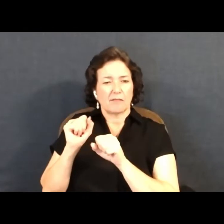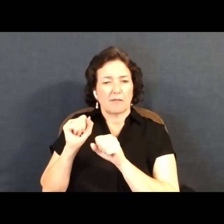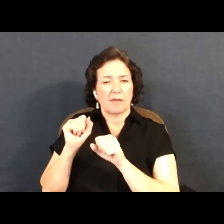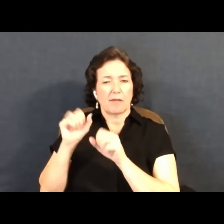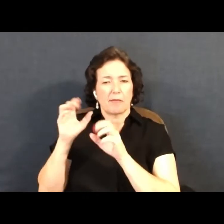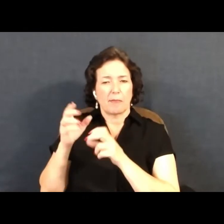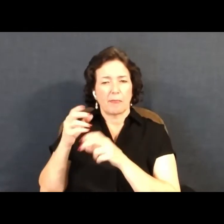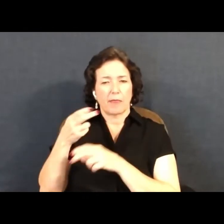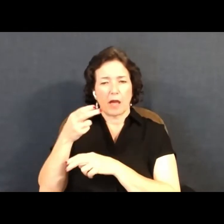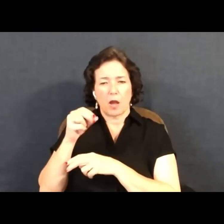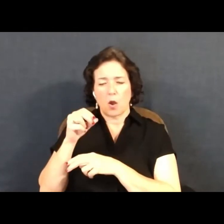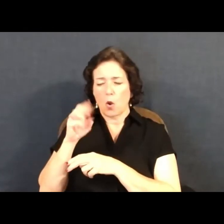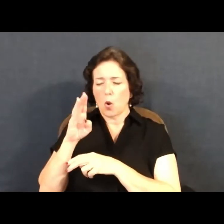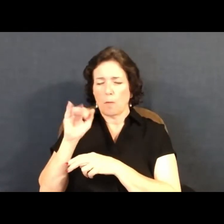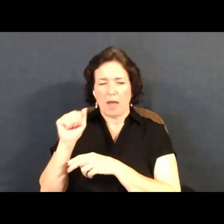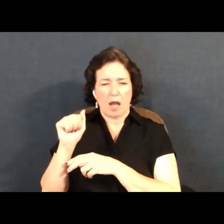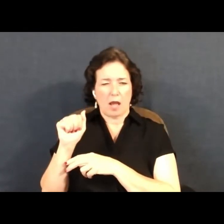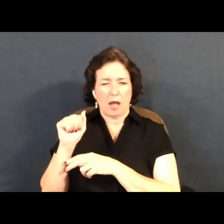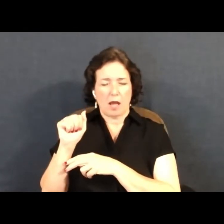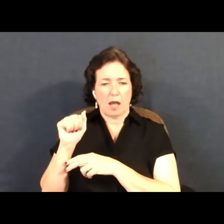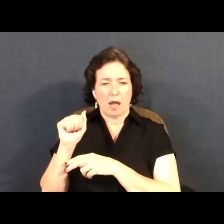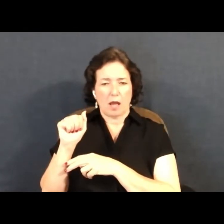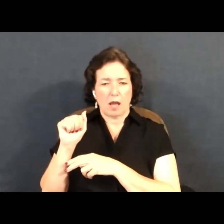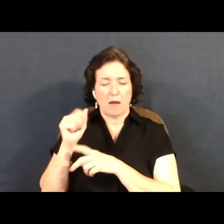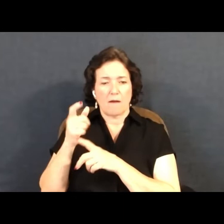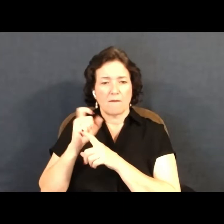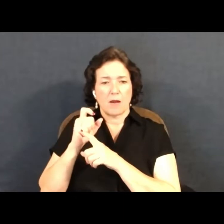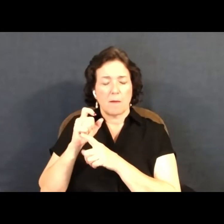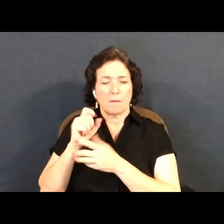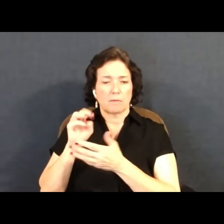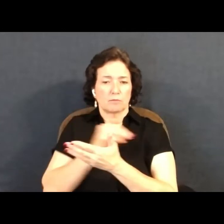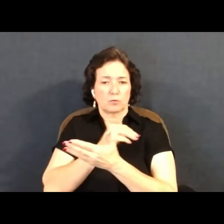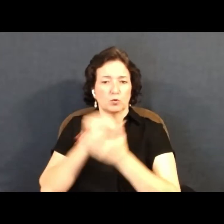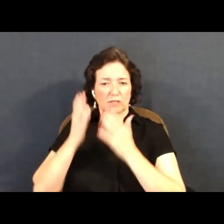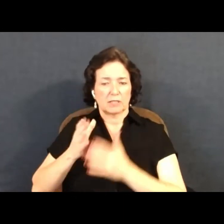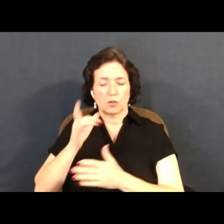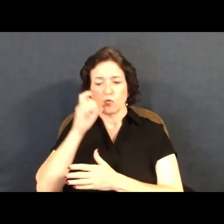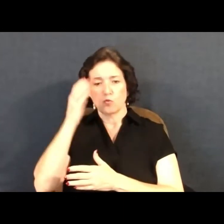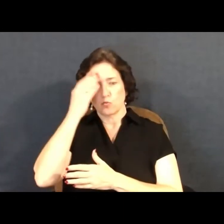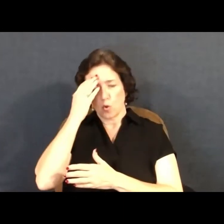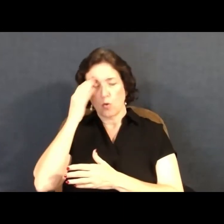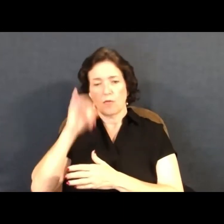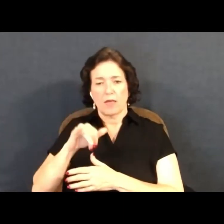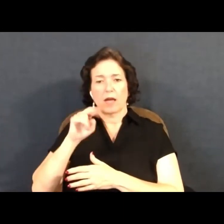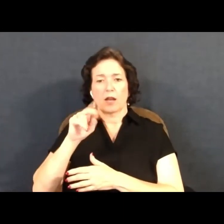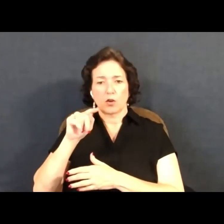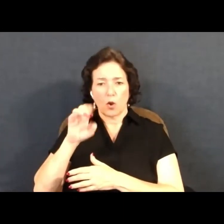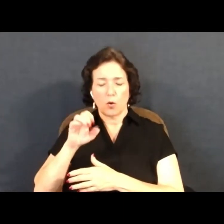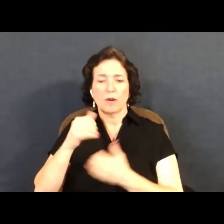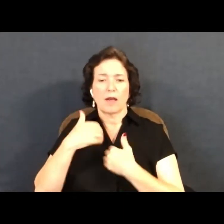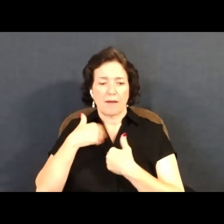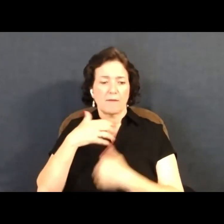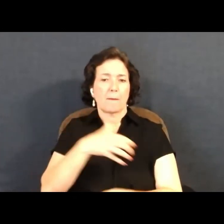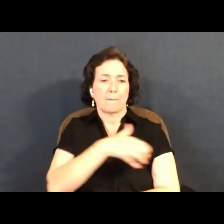called Hobya from a musician that knew the note that had the power